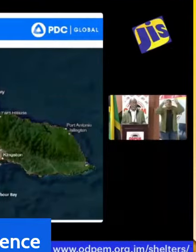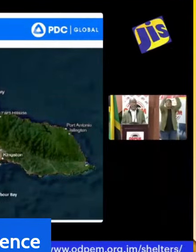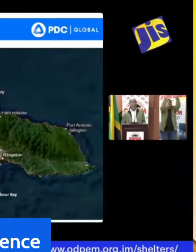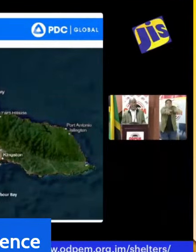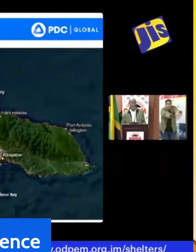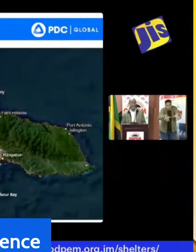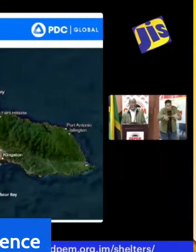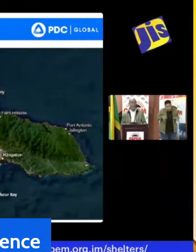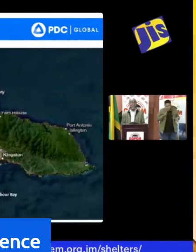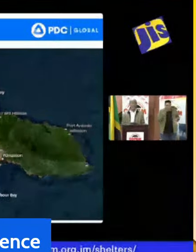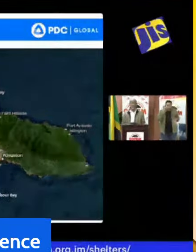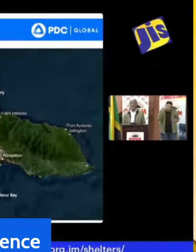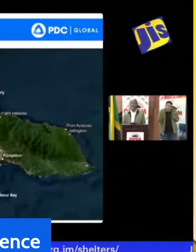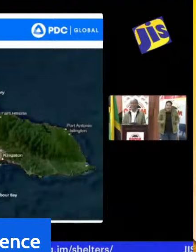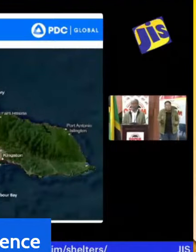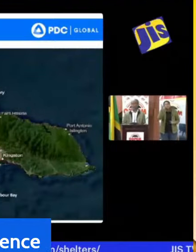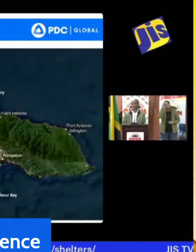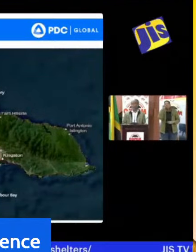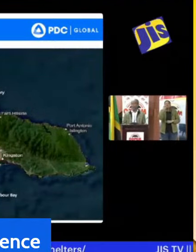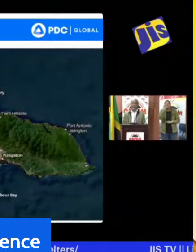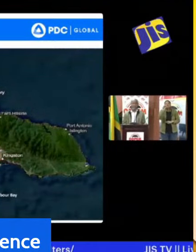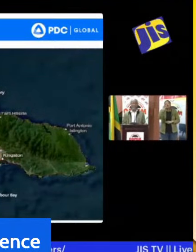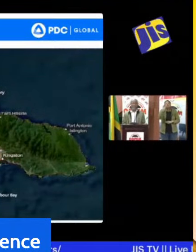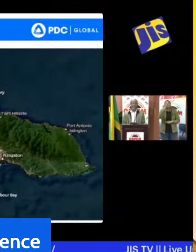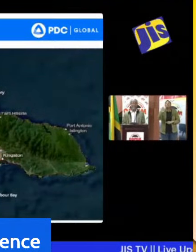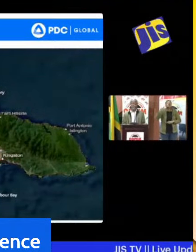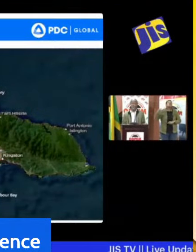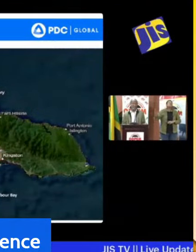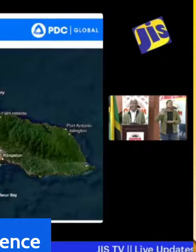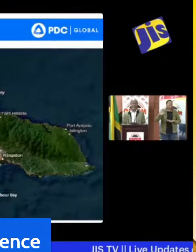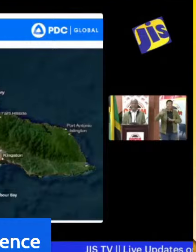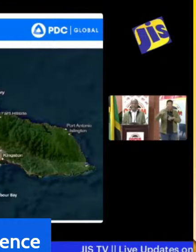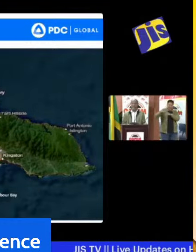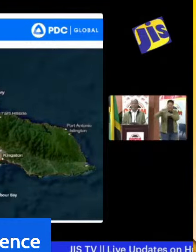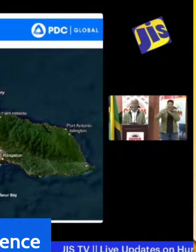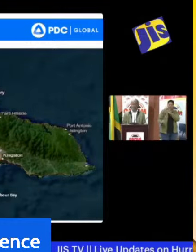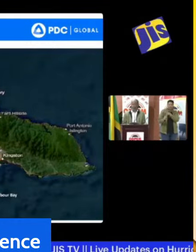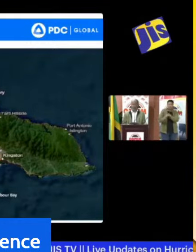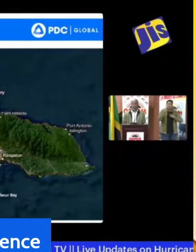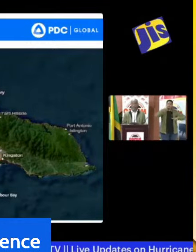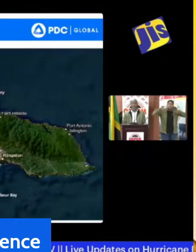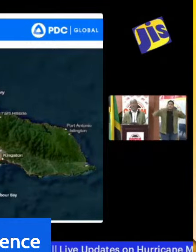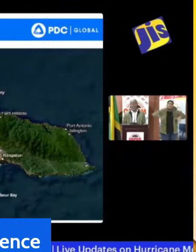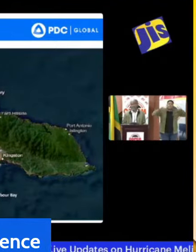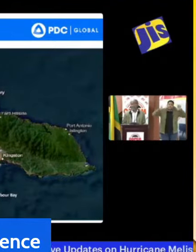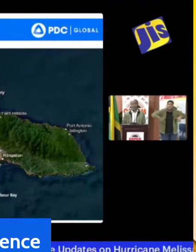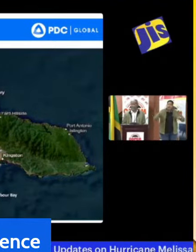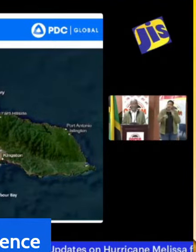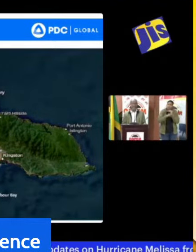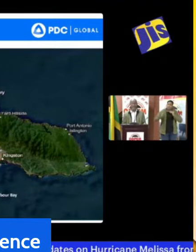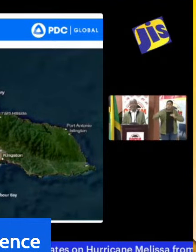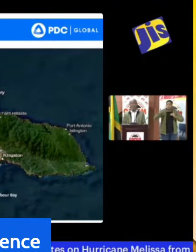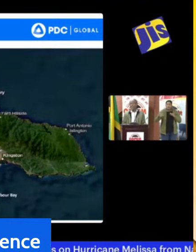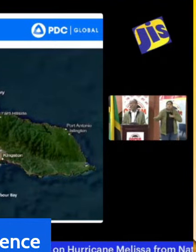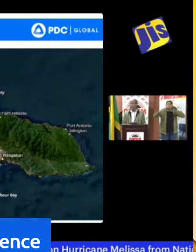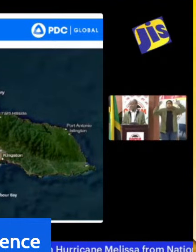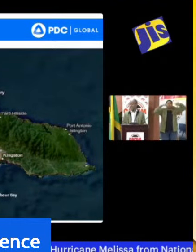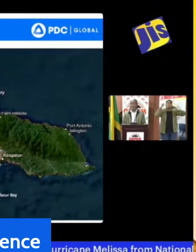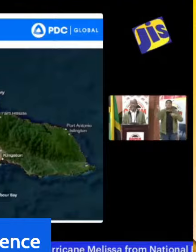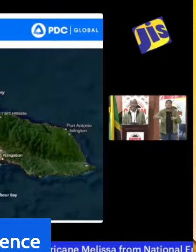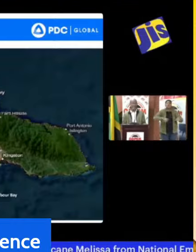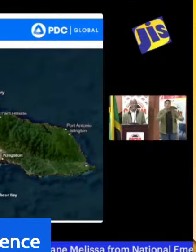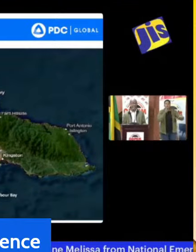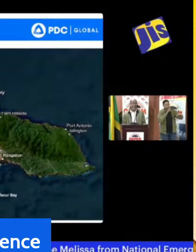With the hurricanes, although you have the flooding that occurs because of the rainfall, we also have flooding that comes in